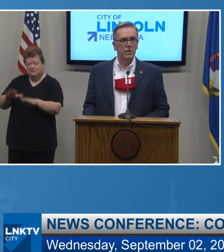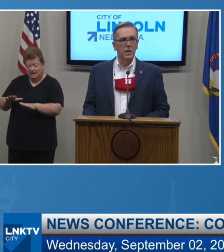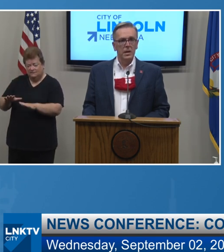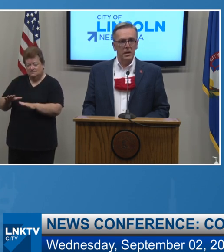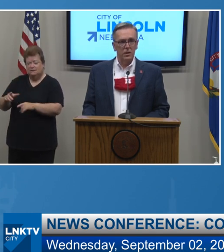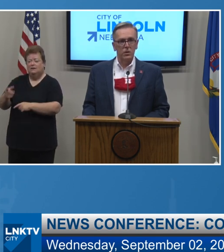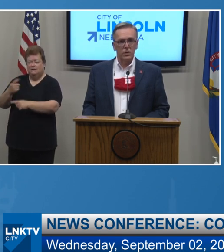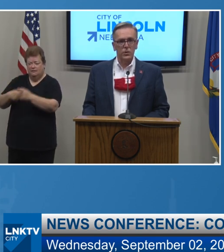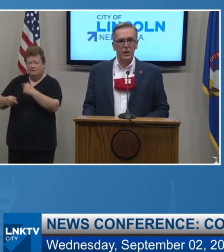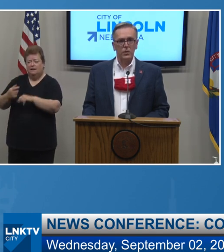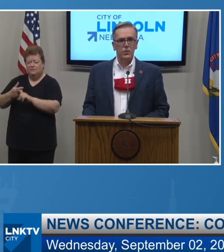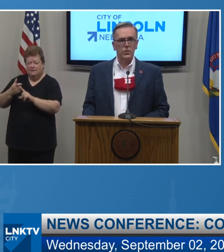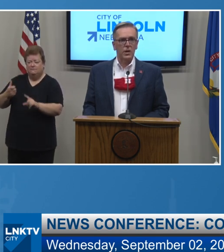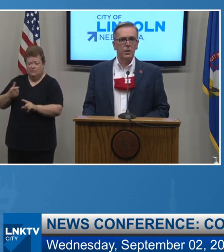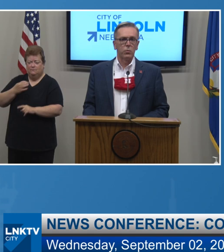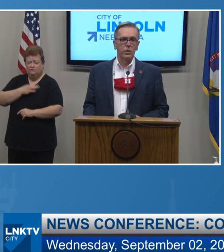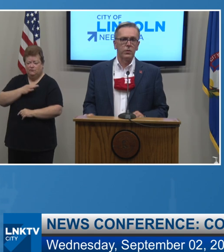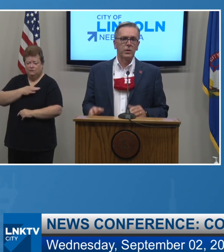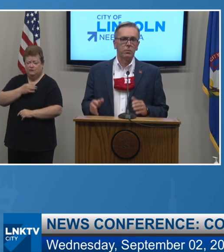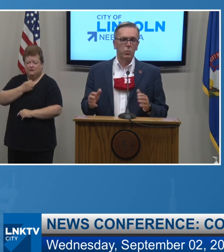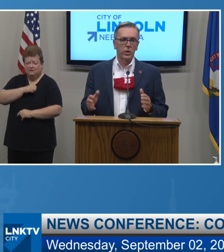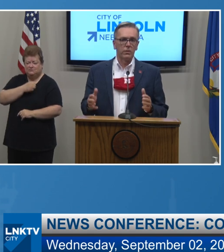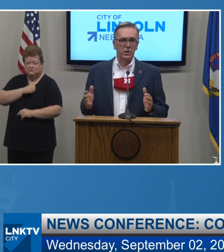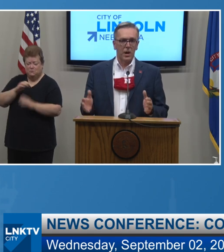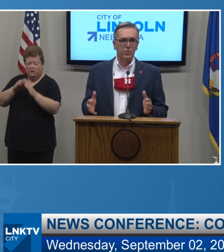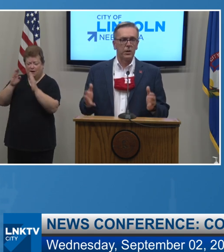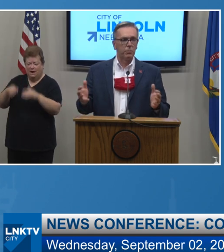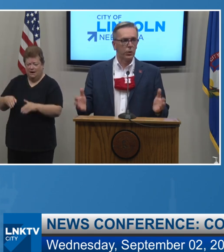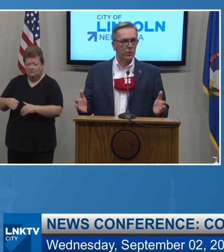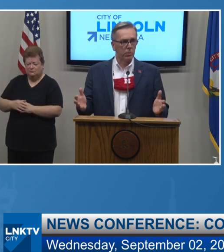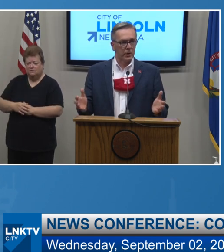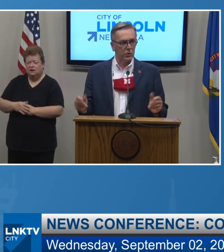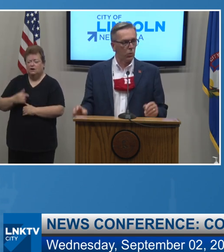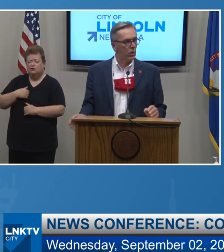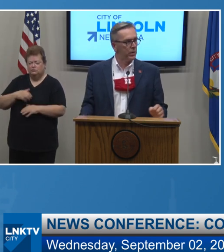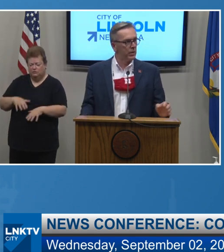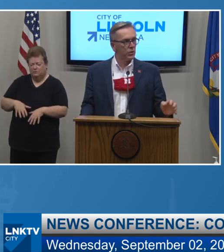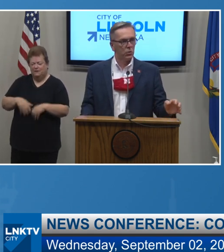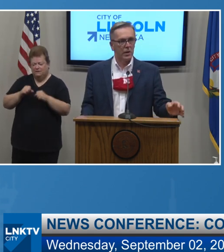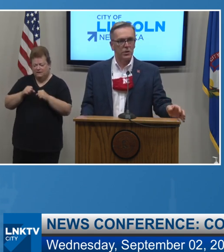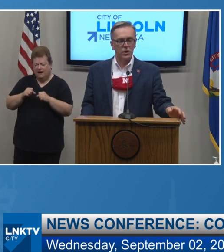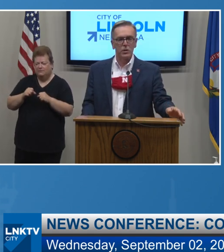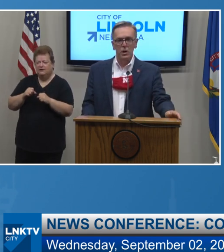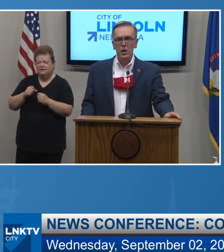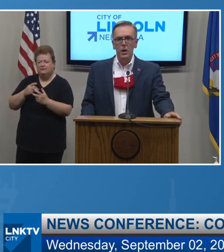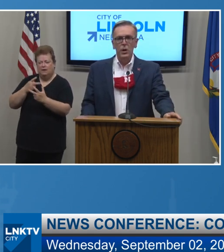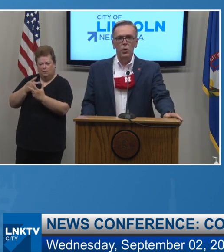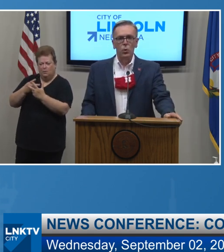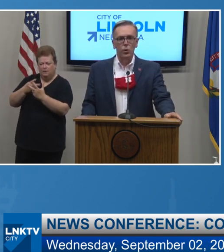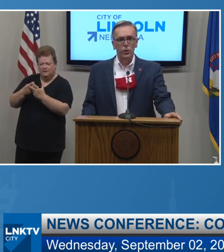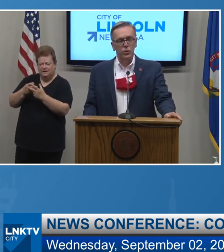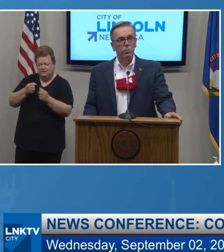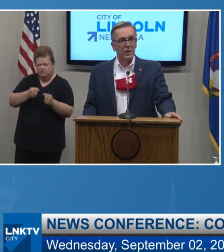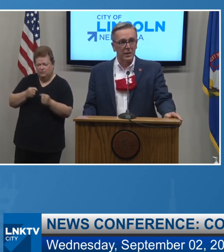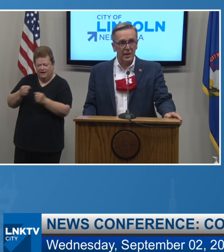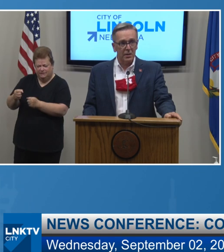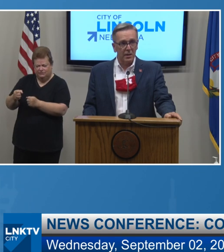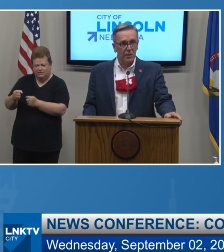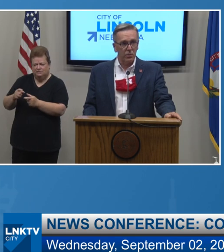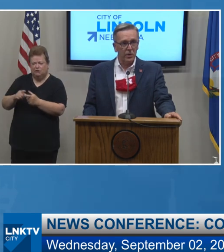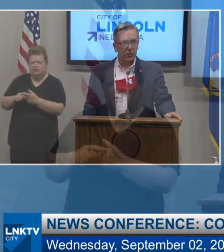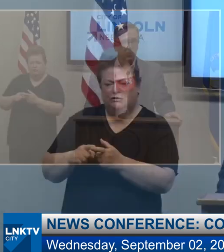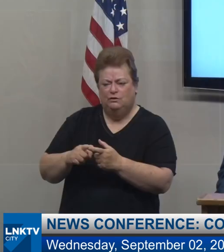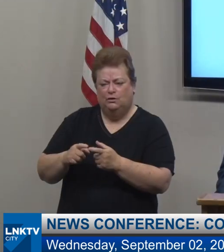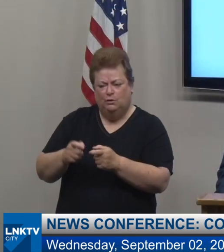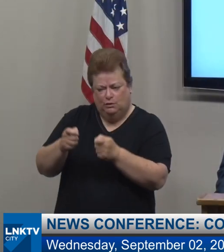have been in those houses, and we have adopted and put in place quarantine strategy in order to mitigate